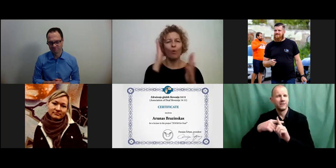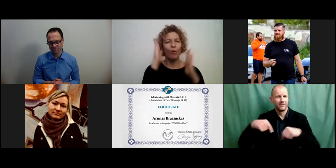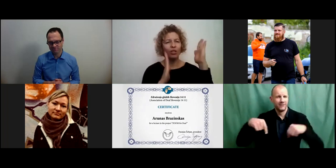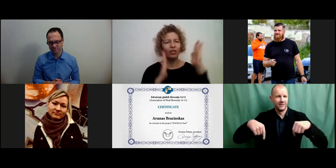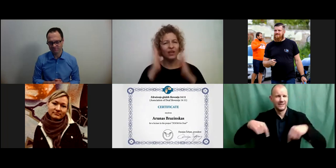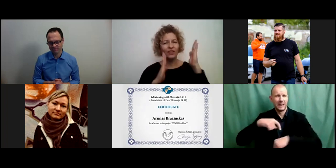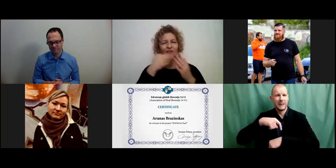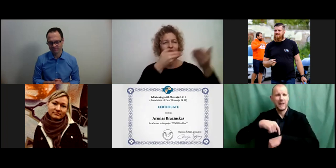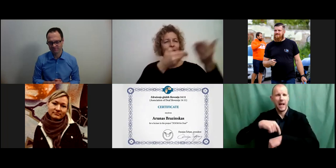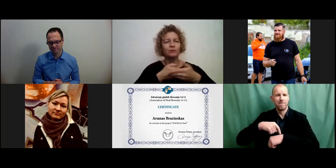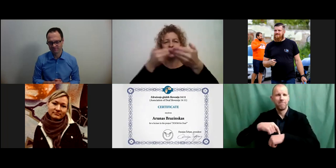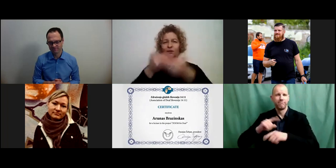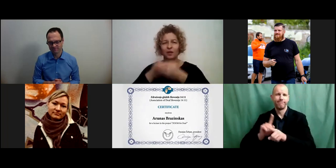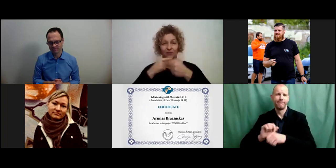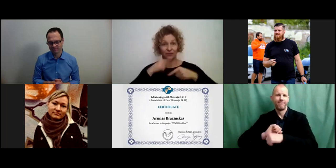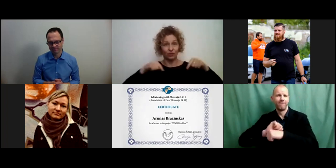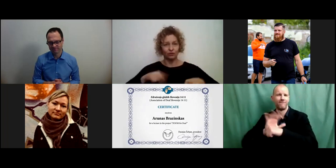this webinar.